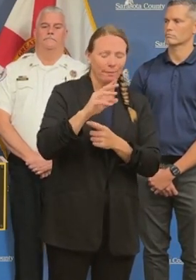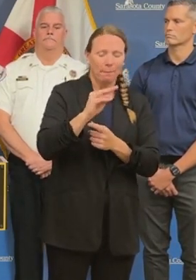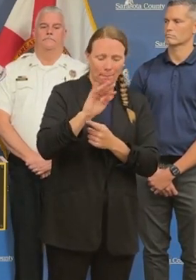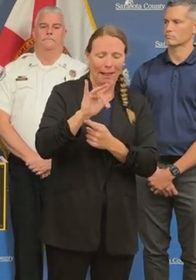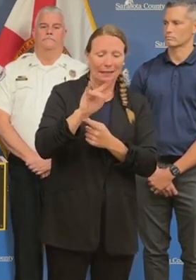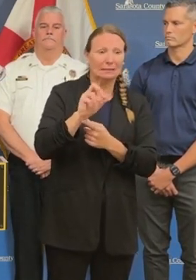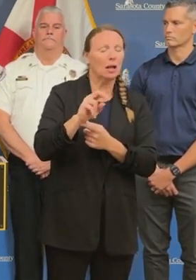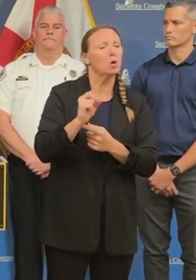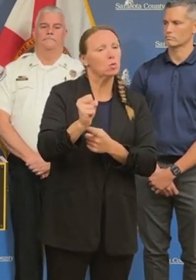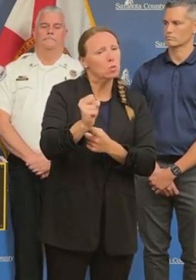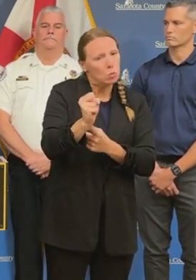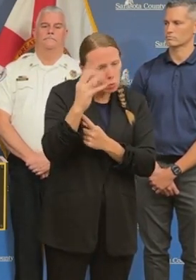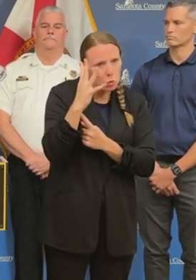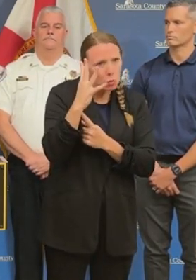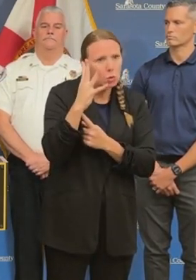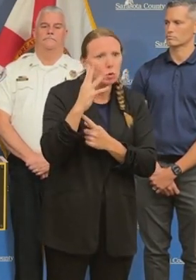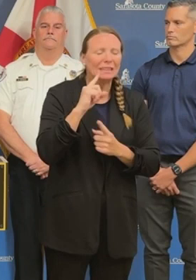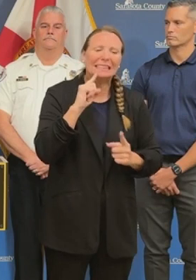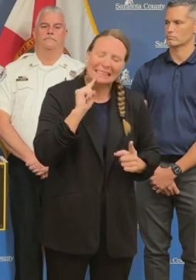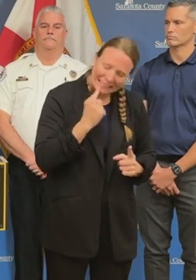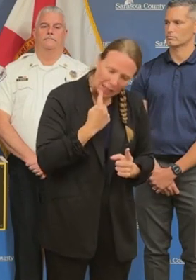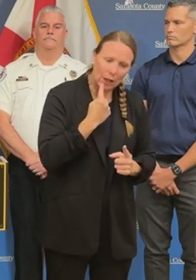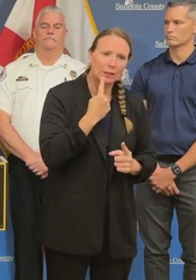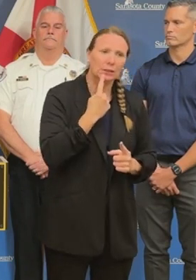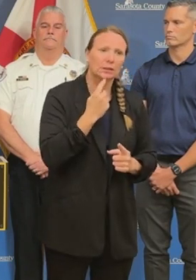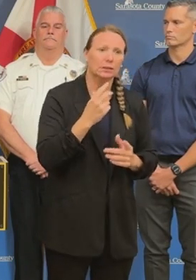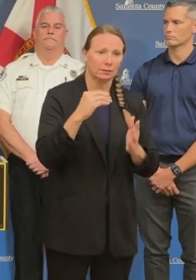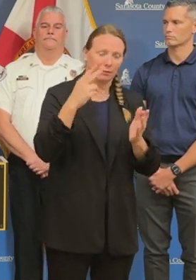it is going to be a catastrophic event for our county.